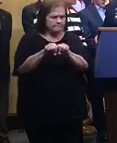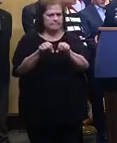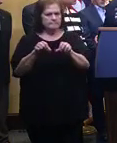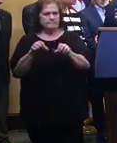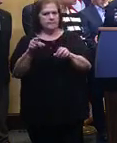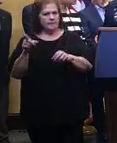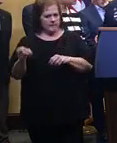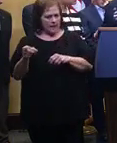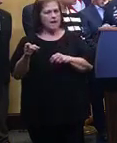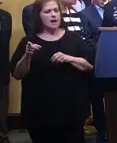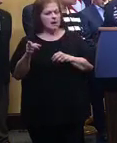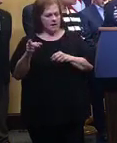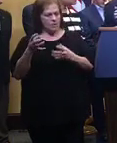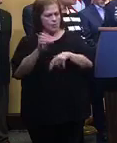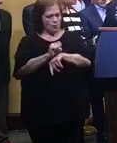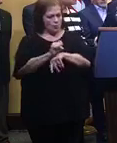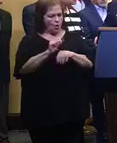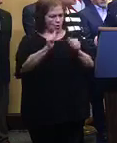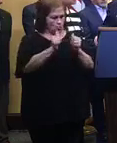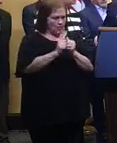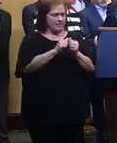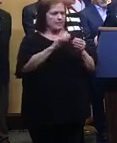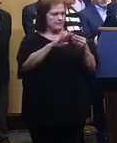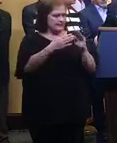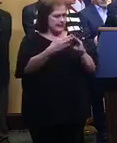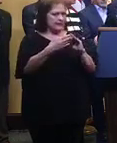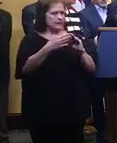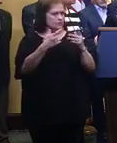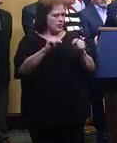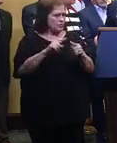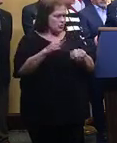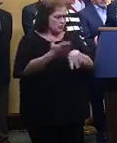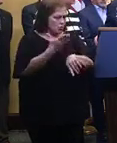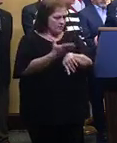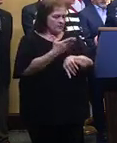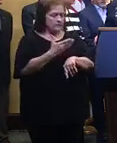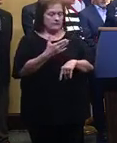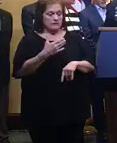city's master plan. So this is not the Corps of Engineers coming in and telling the city, here's how